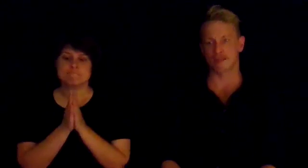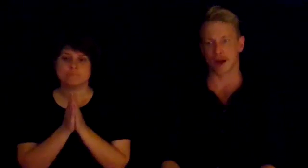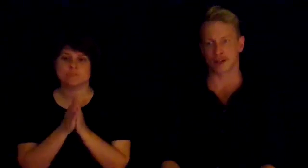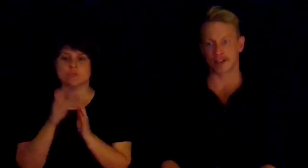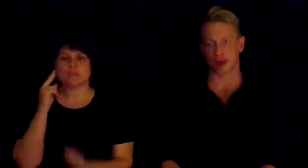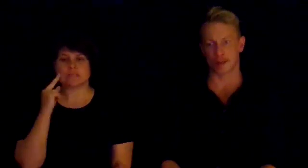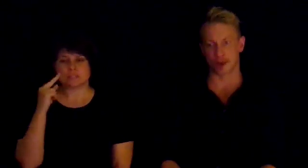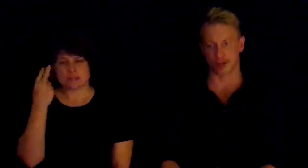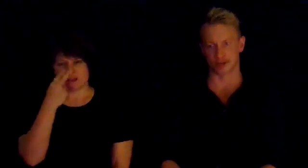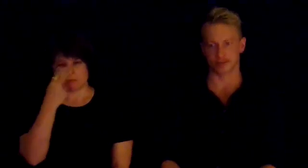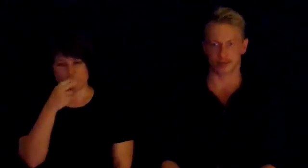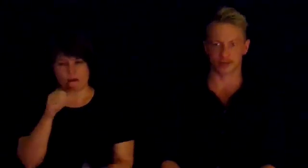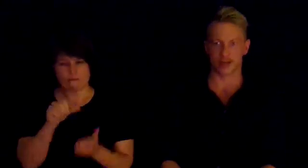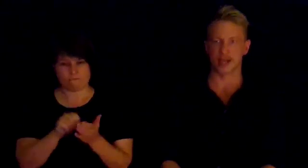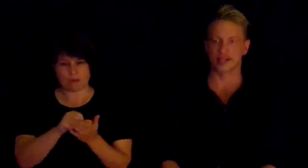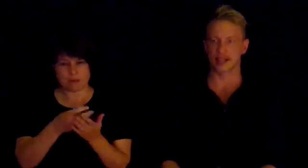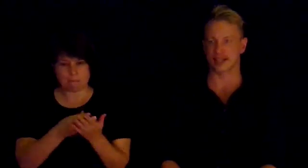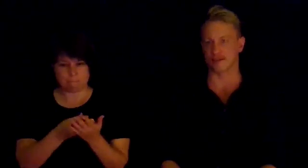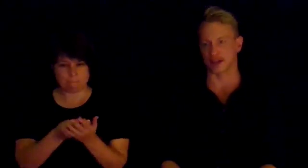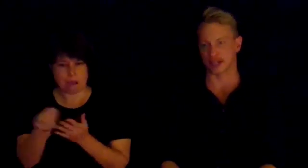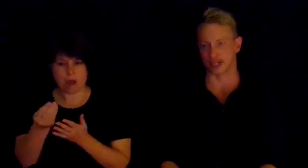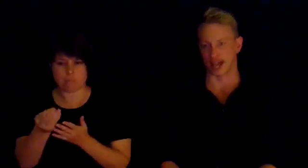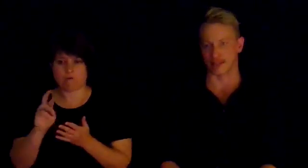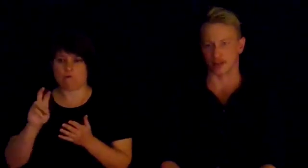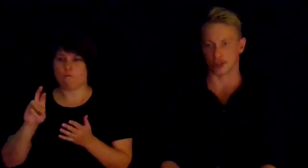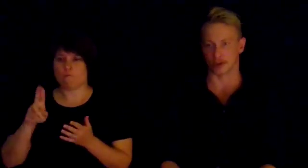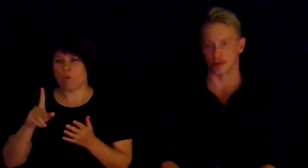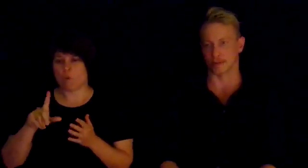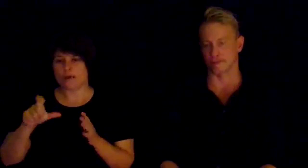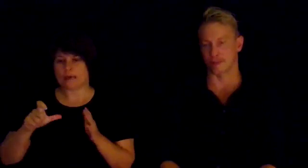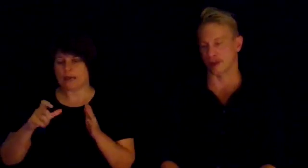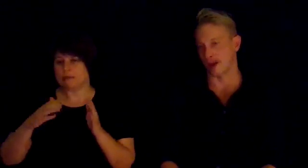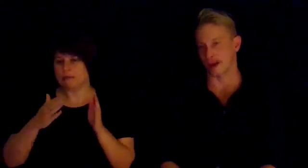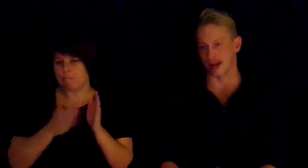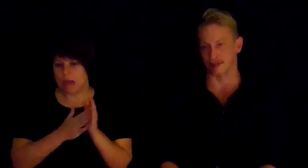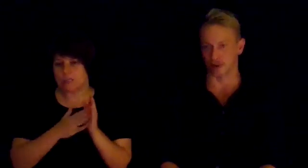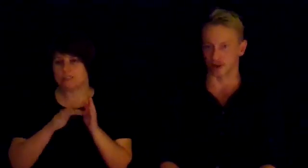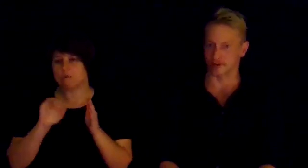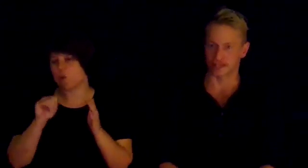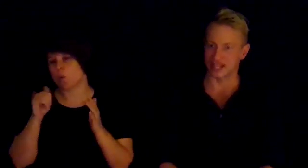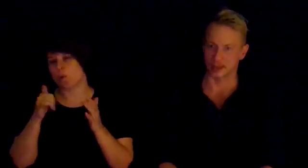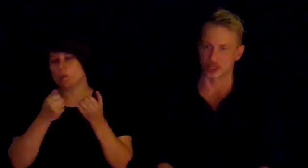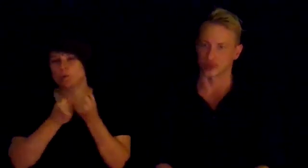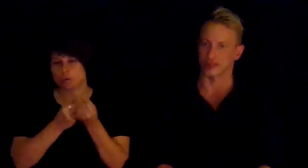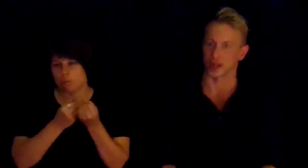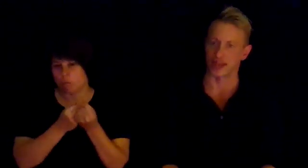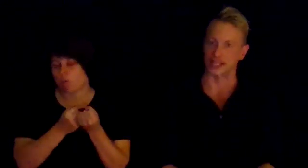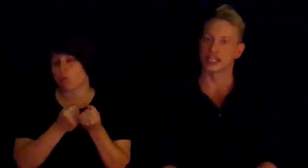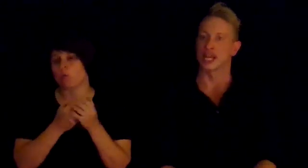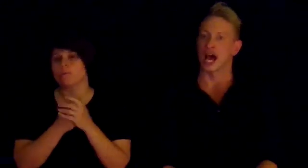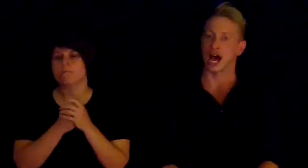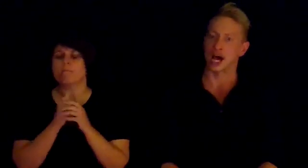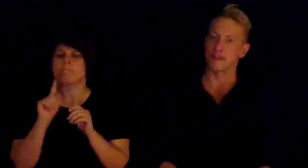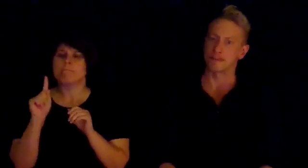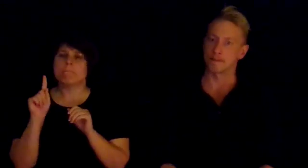So a deaf-blind person, say they get funding and they want to pay for a case manager or something like